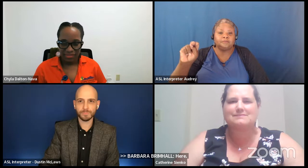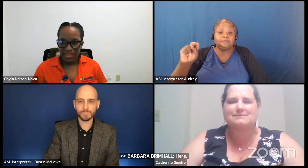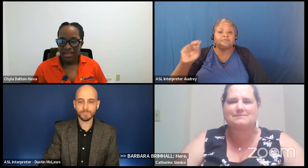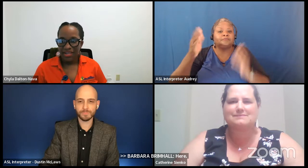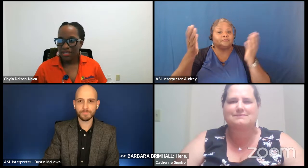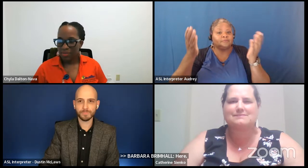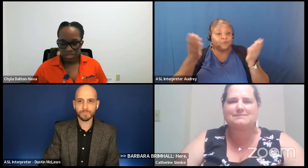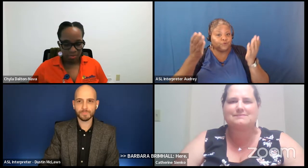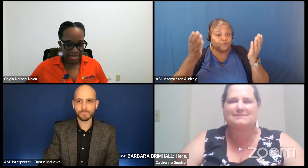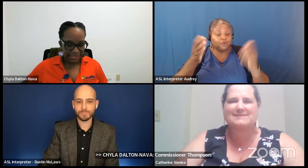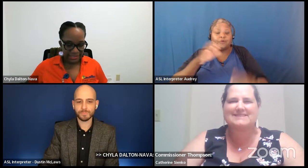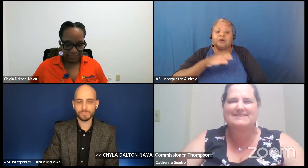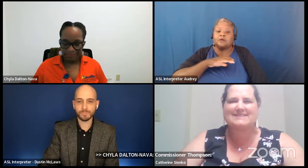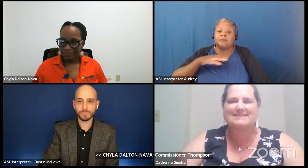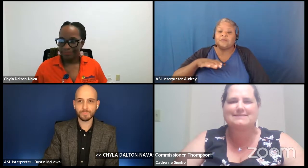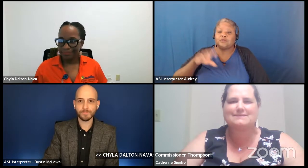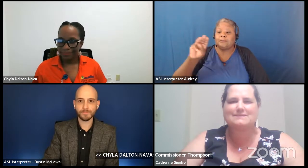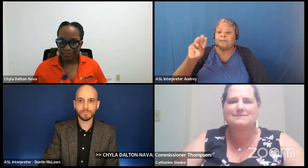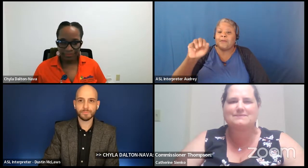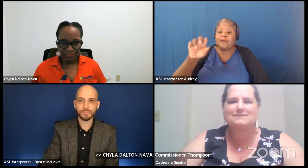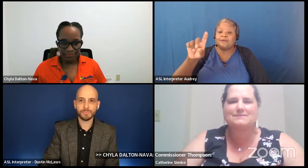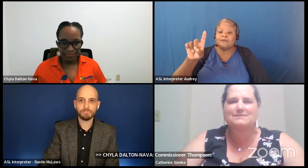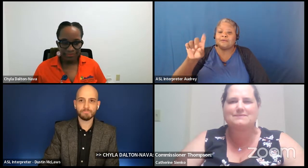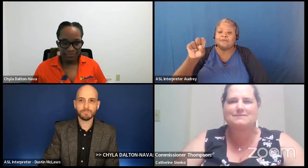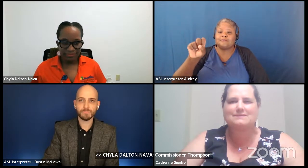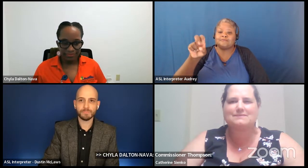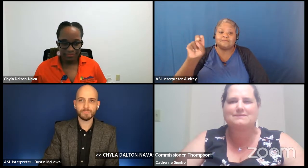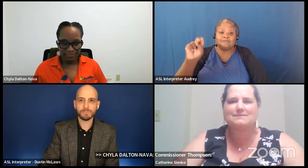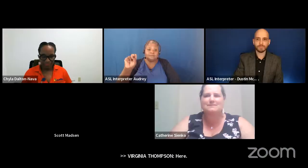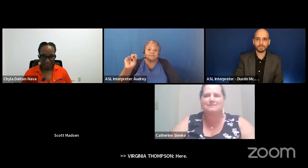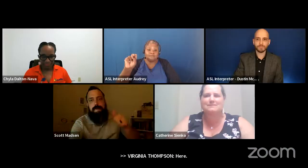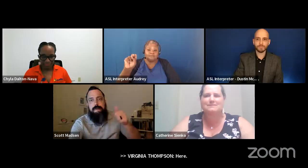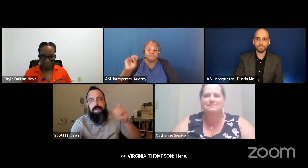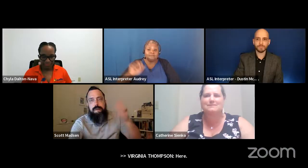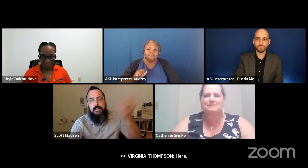Here. and Commissioner Madsen.